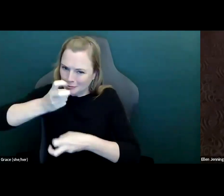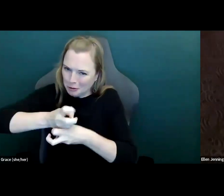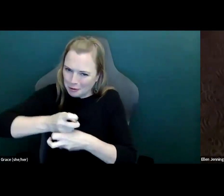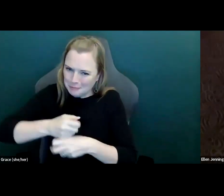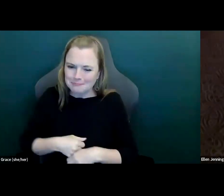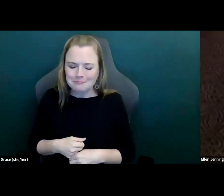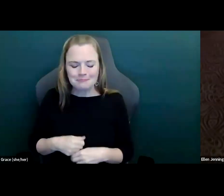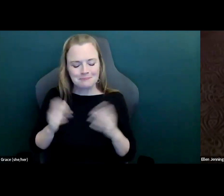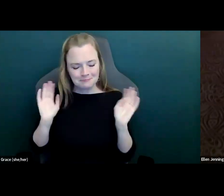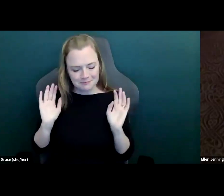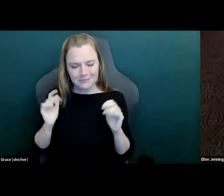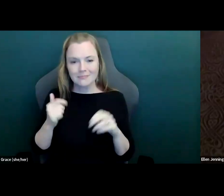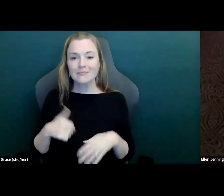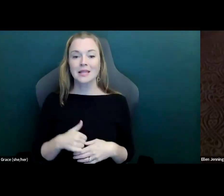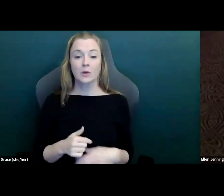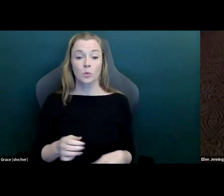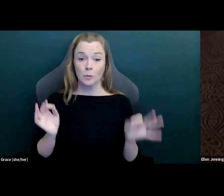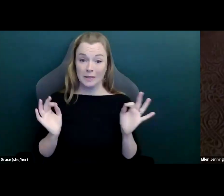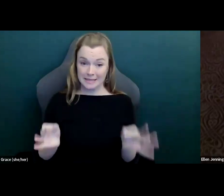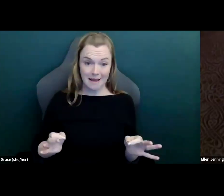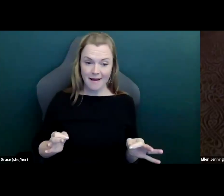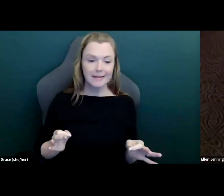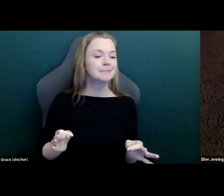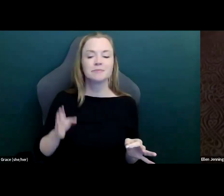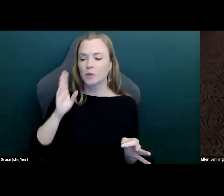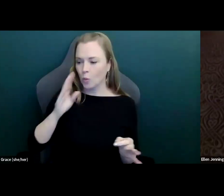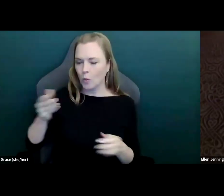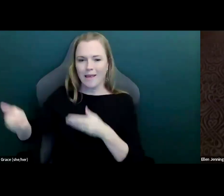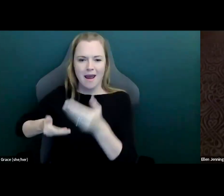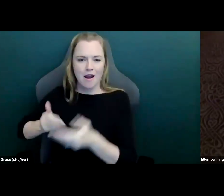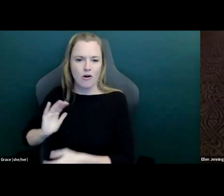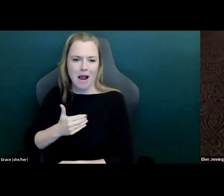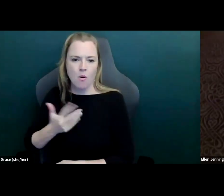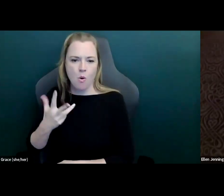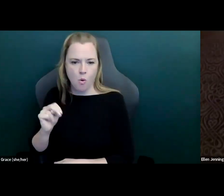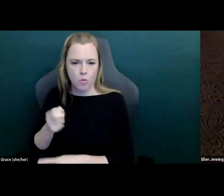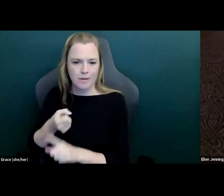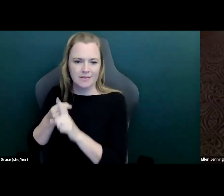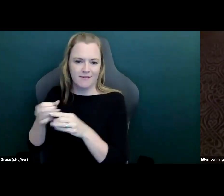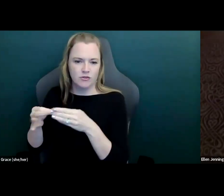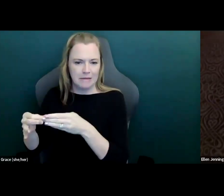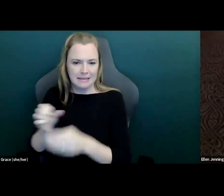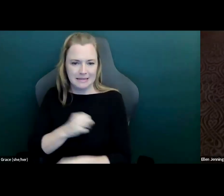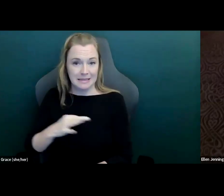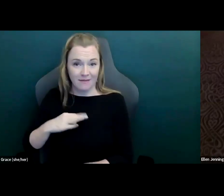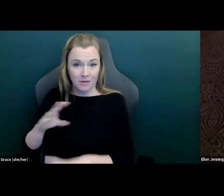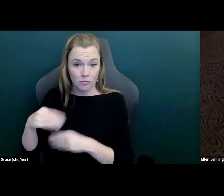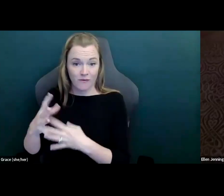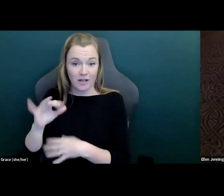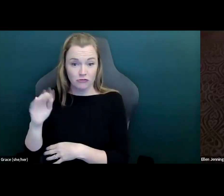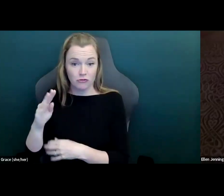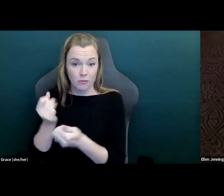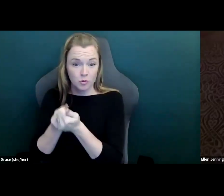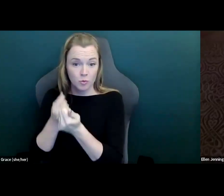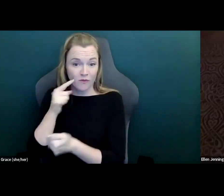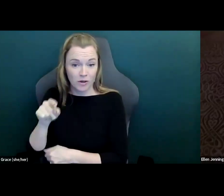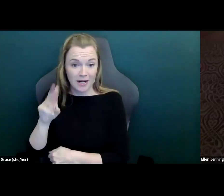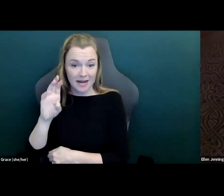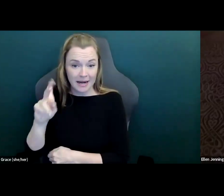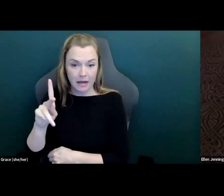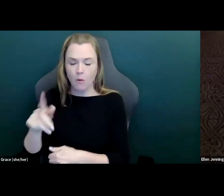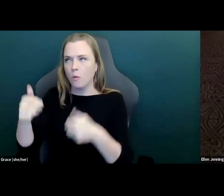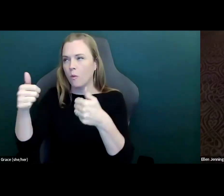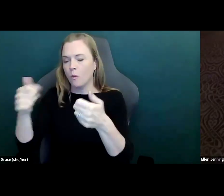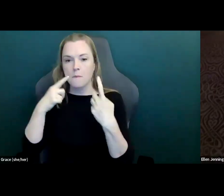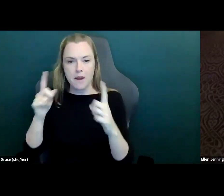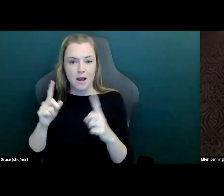using an agency to employing our own self-directed staff to provide job supports for Nick, and this has worked really well. It means that Nick